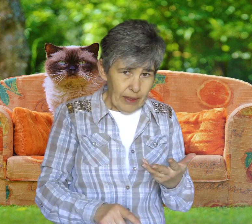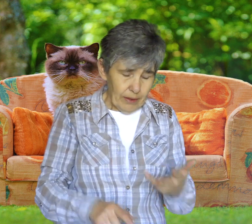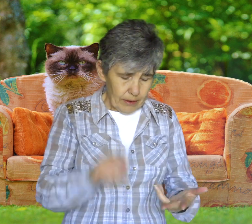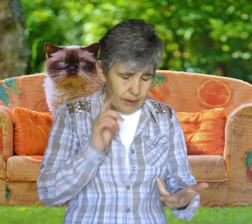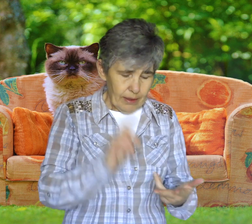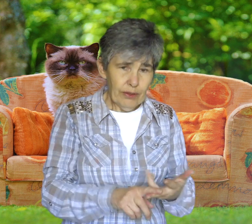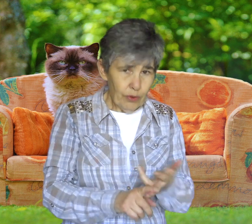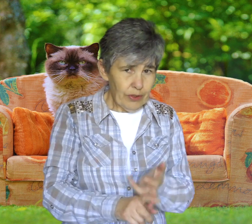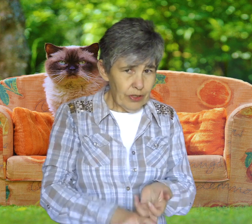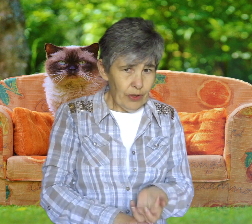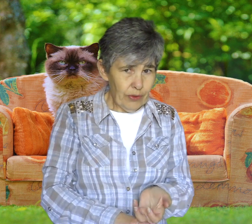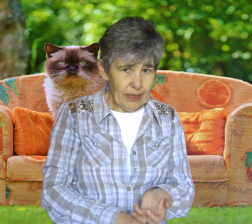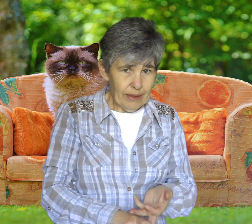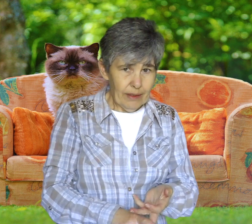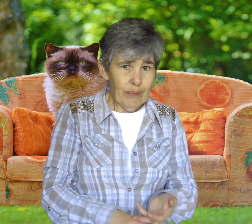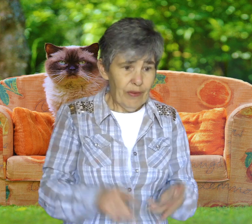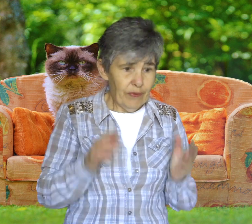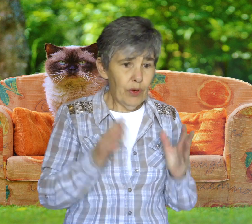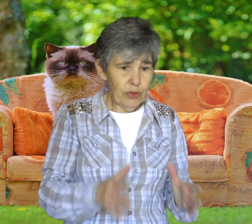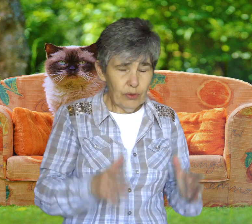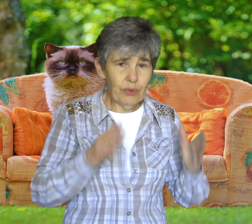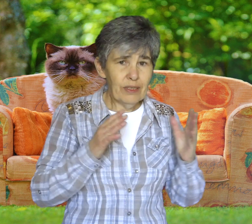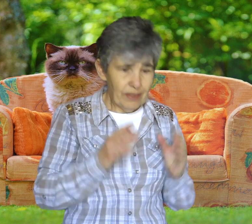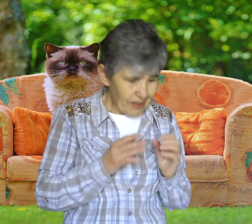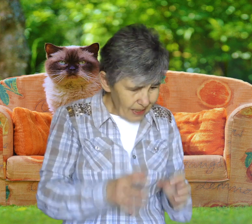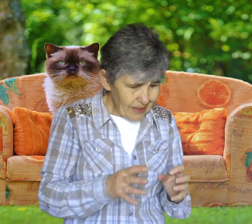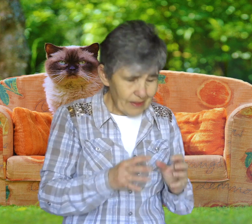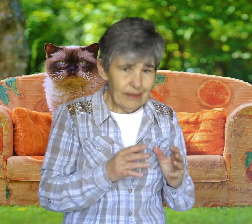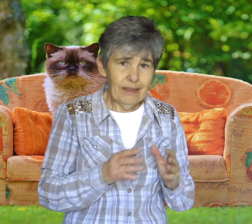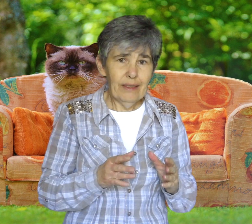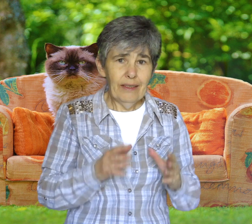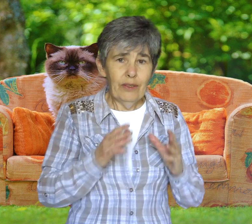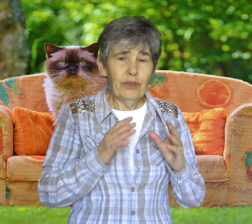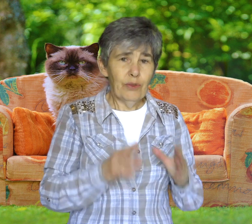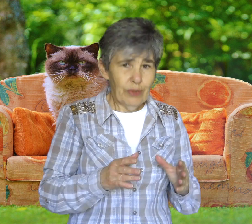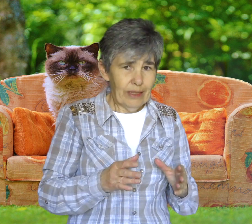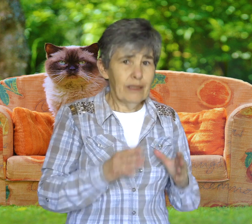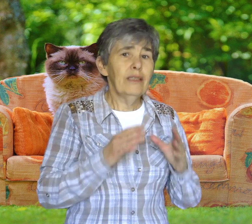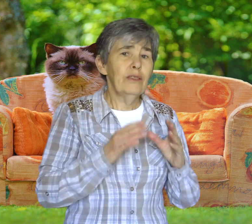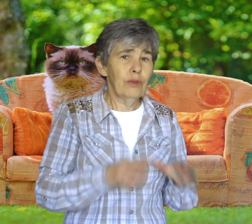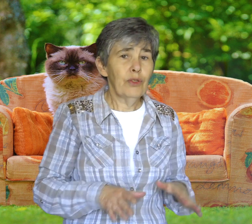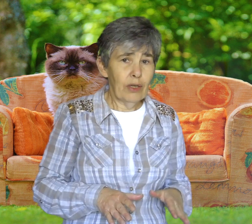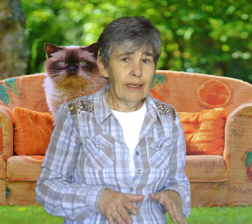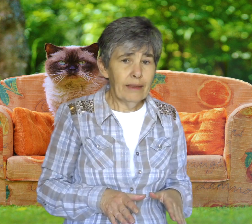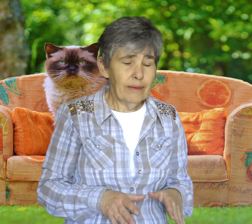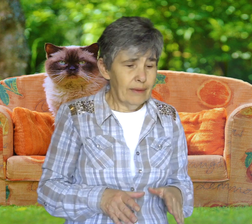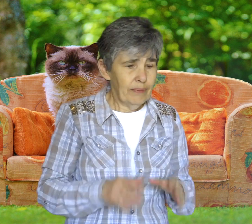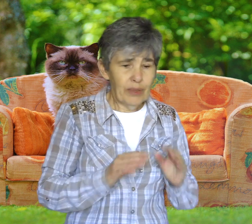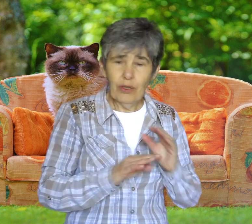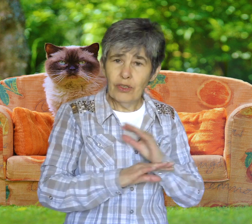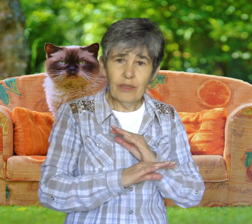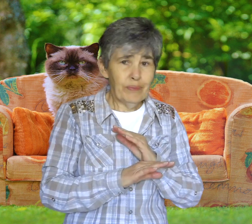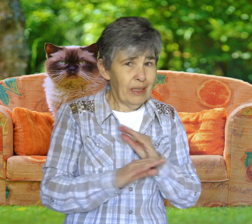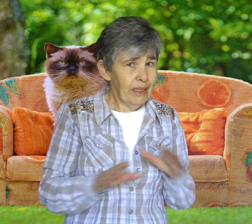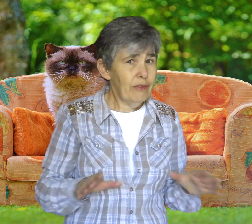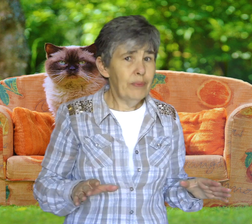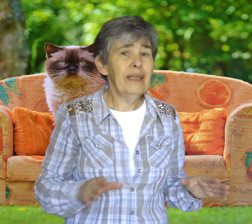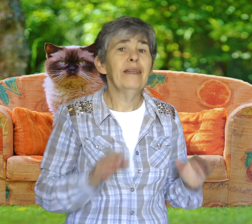and know the story before you start to read to a toddler, because believe me,